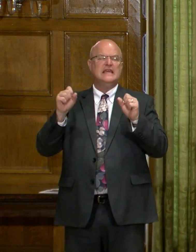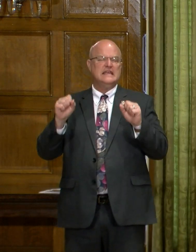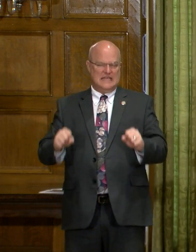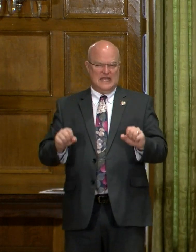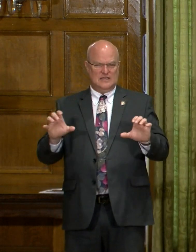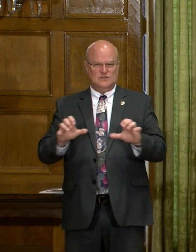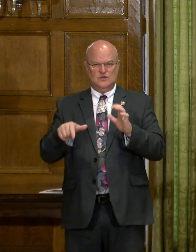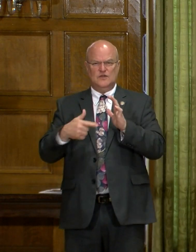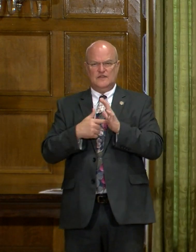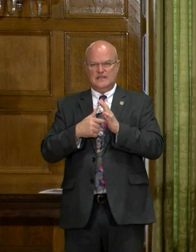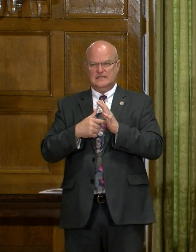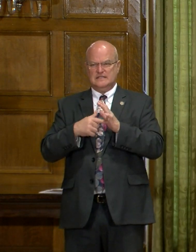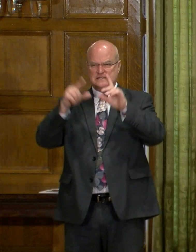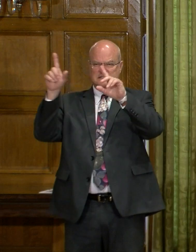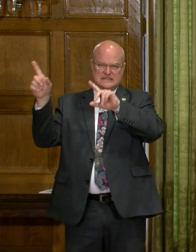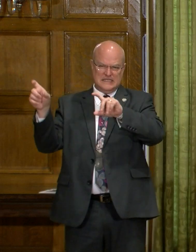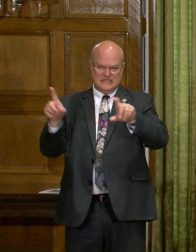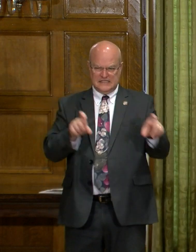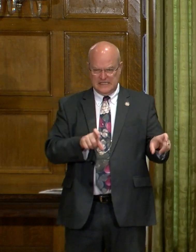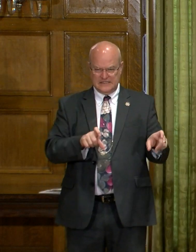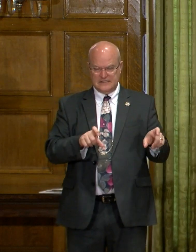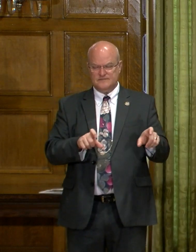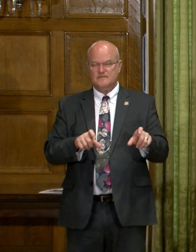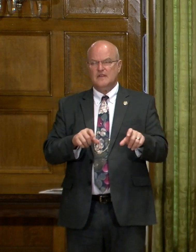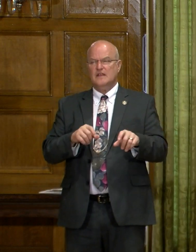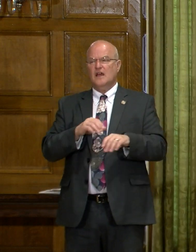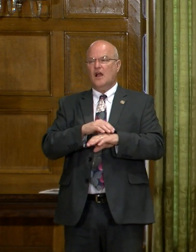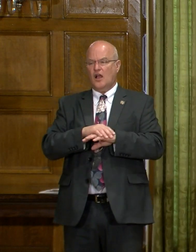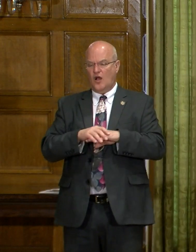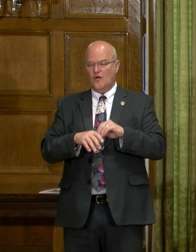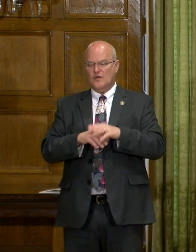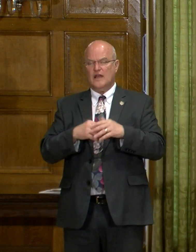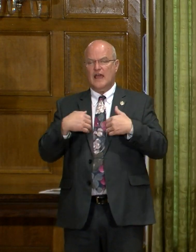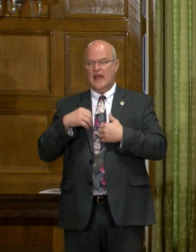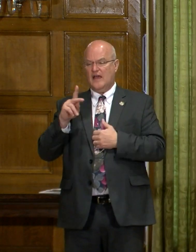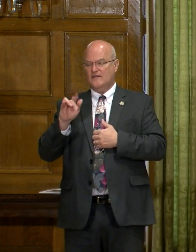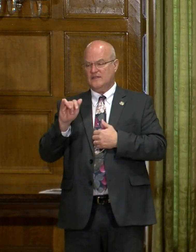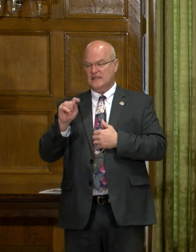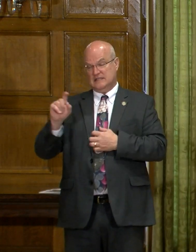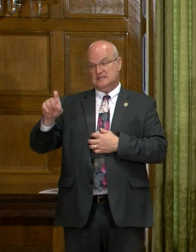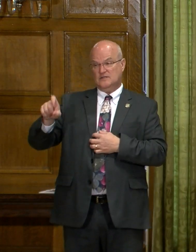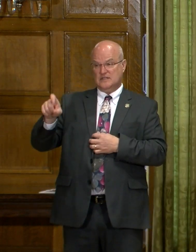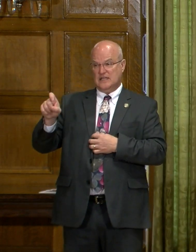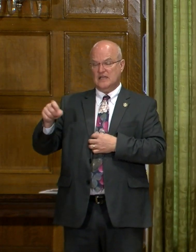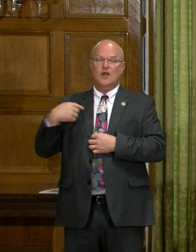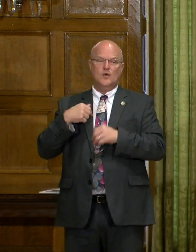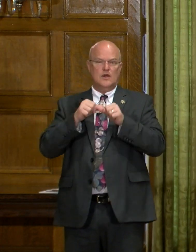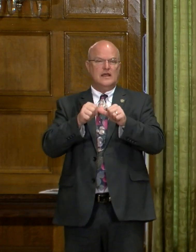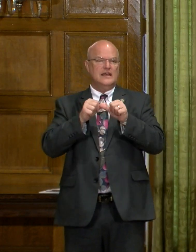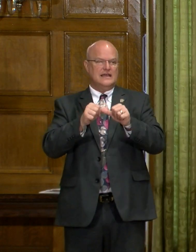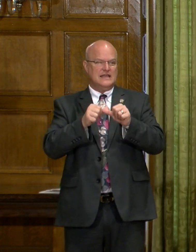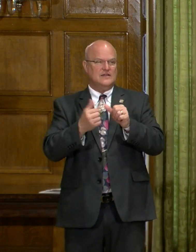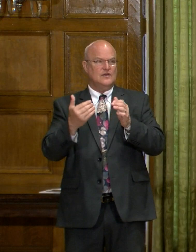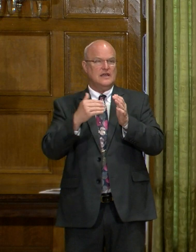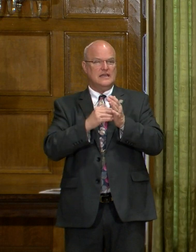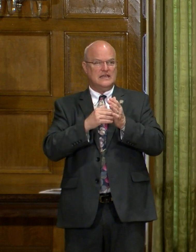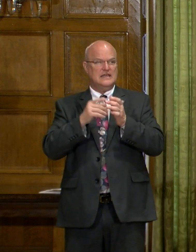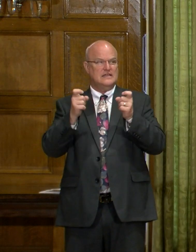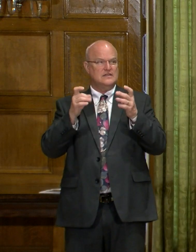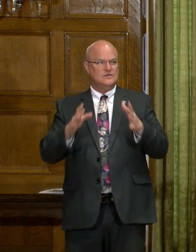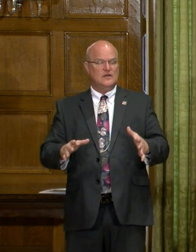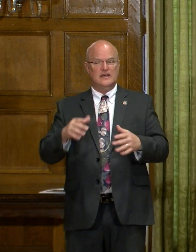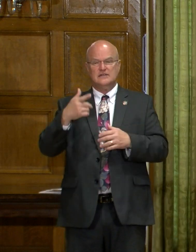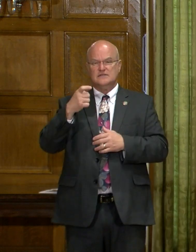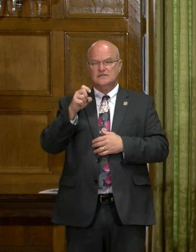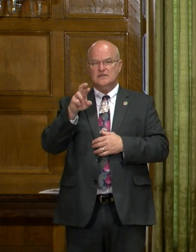can do this surge very comfortably and still have that inventory that's needed. And we're continuing, again, Director